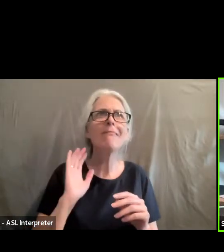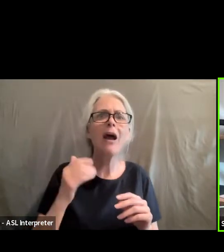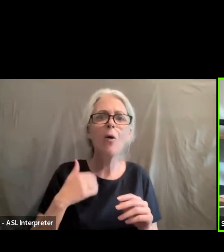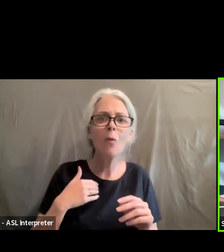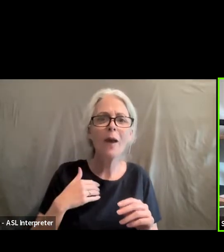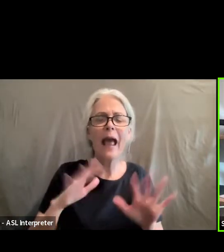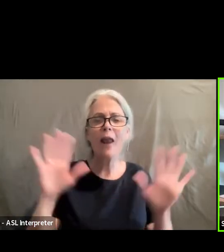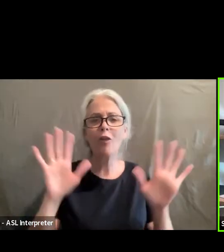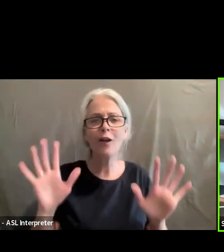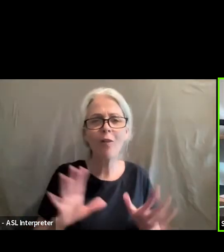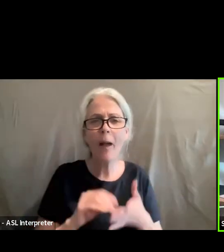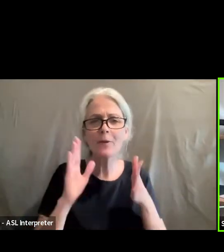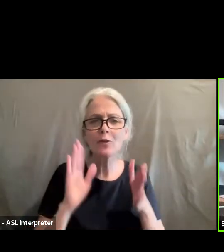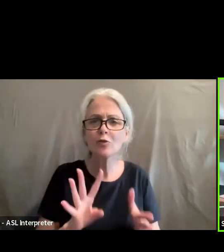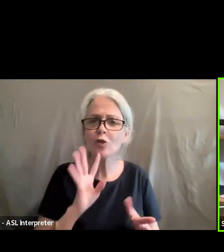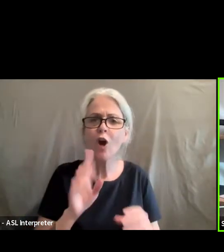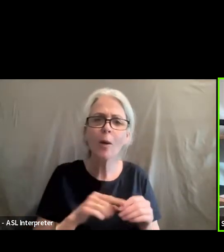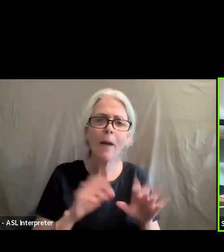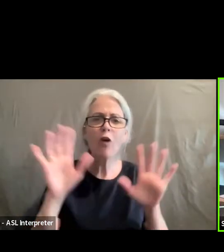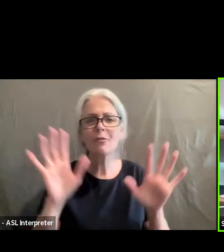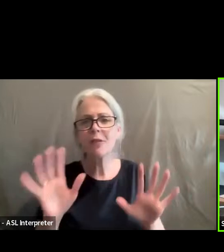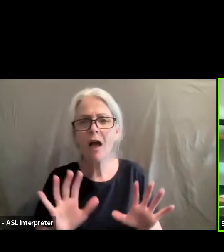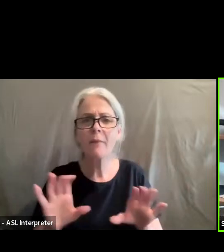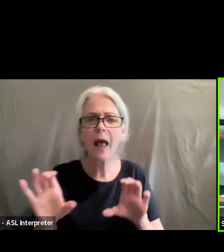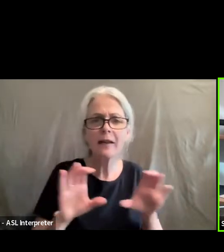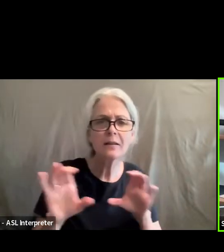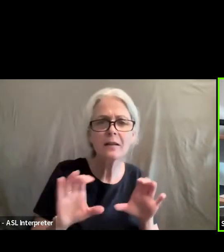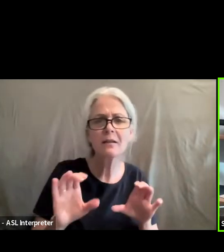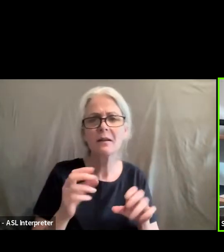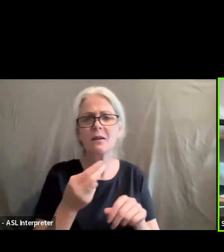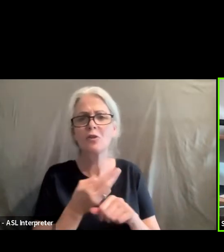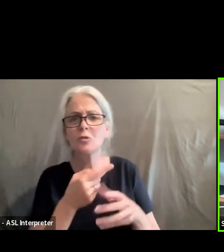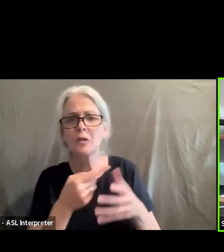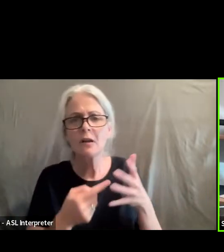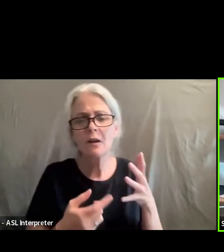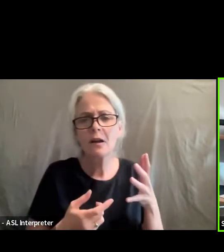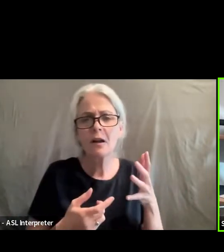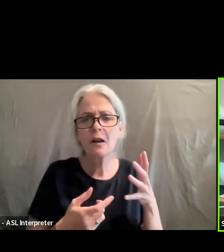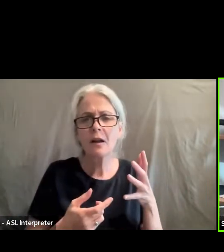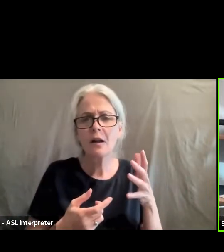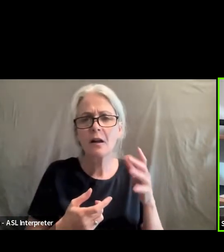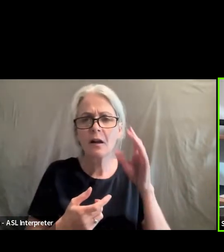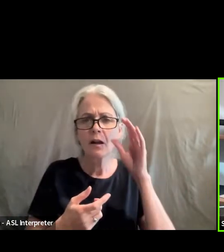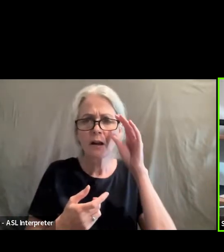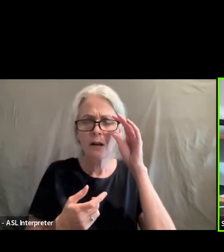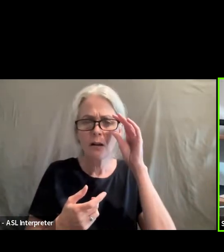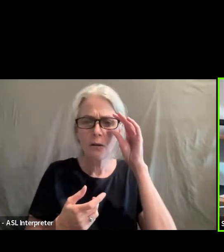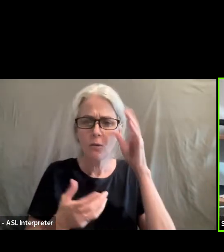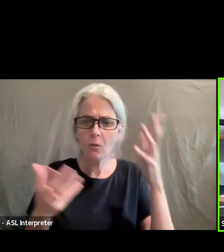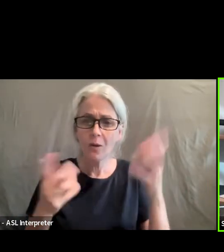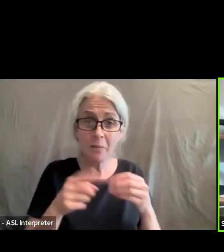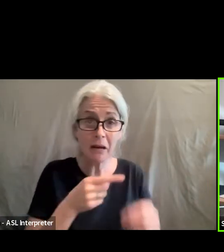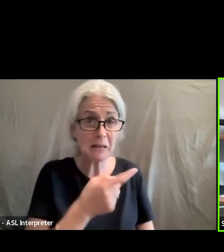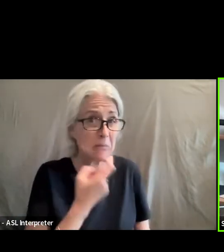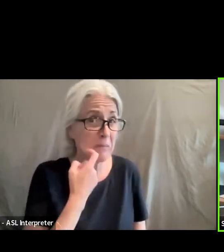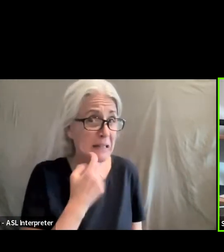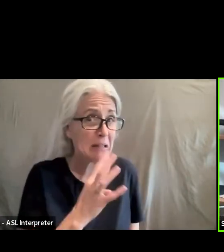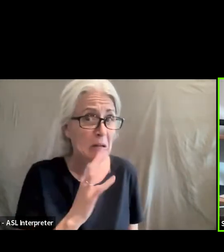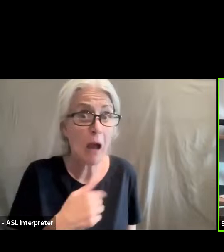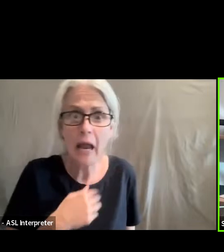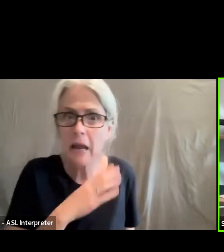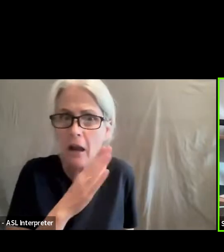students come and talk about climate action and utensils. And what about what he just talked about?